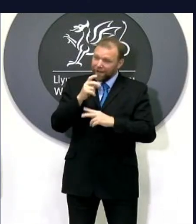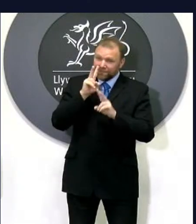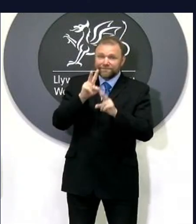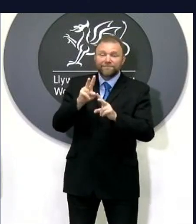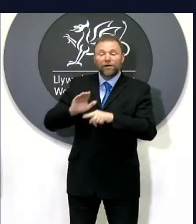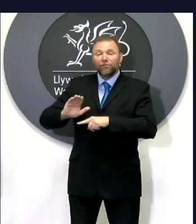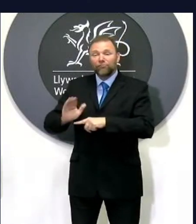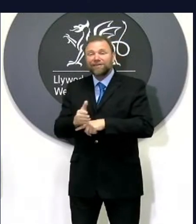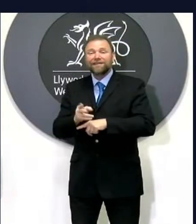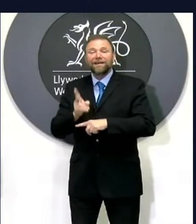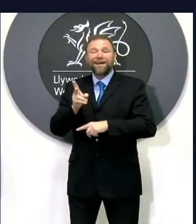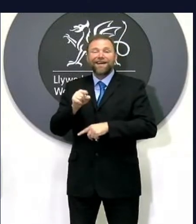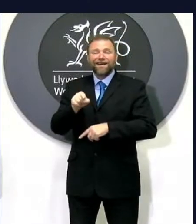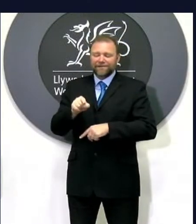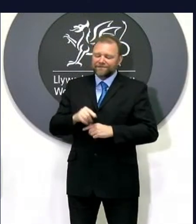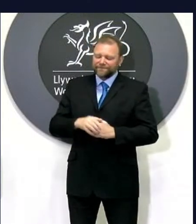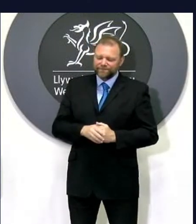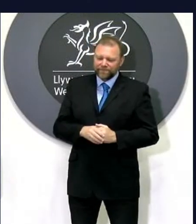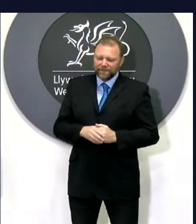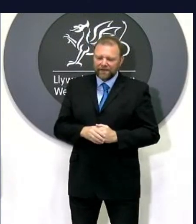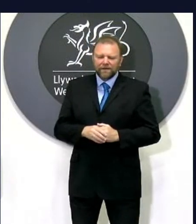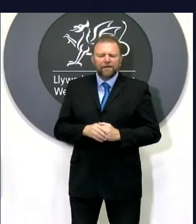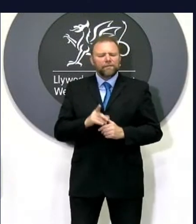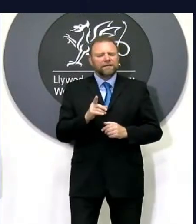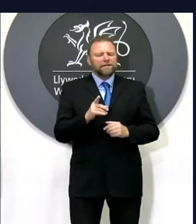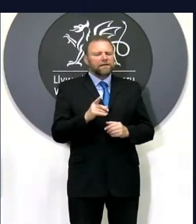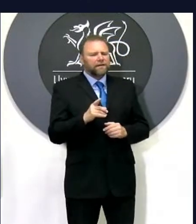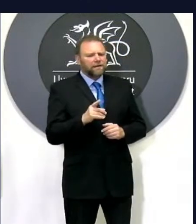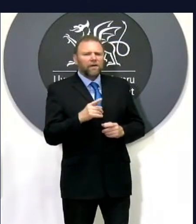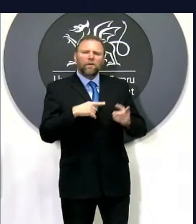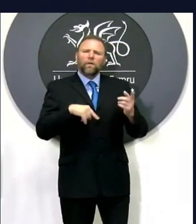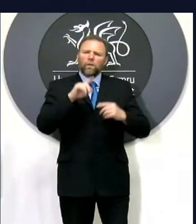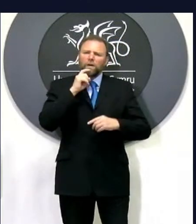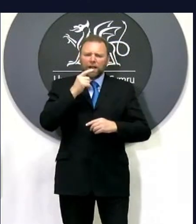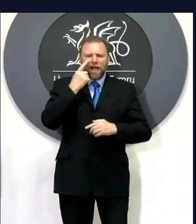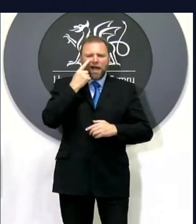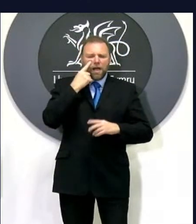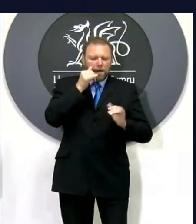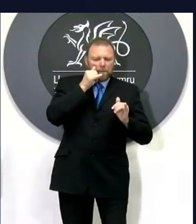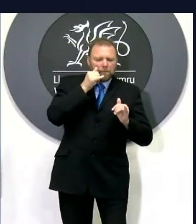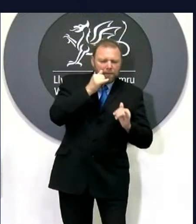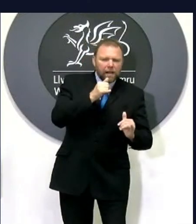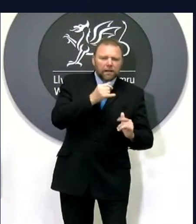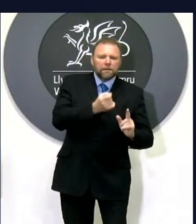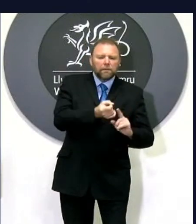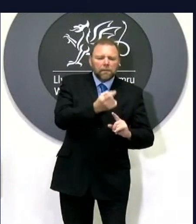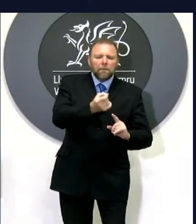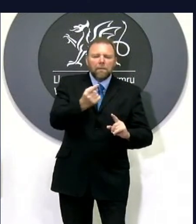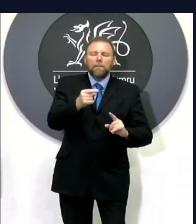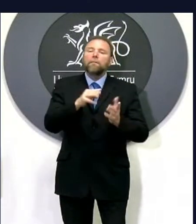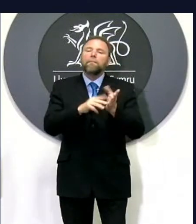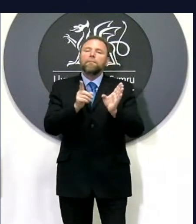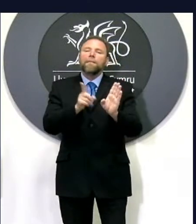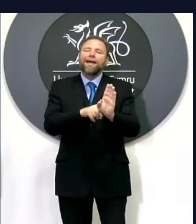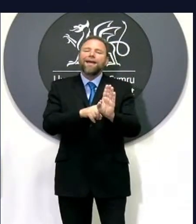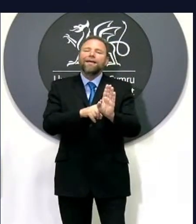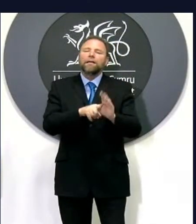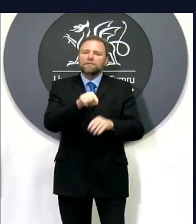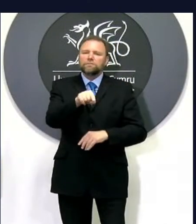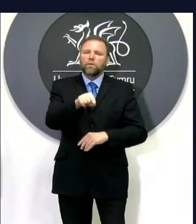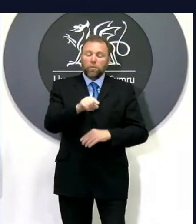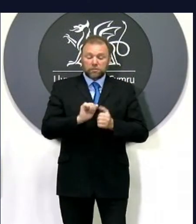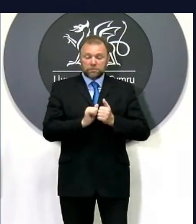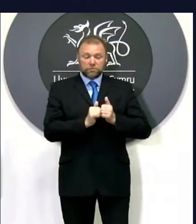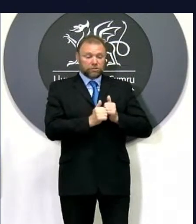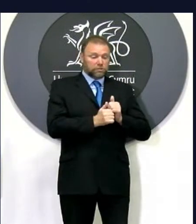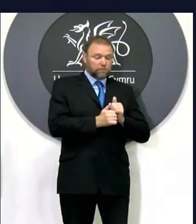Wales over this summer. We're going to have some some pilot events here in May in the sports